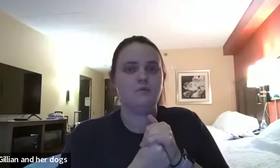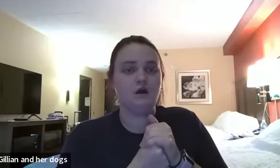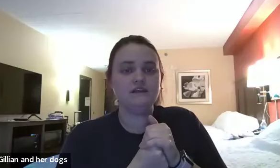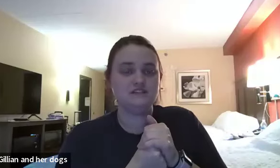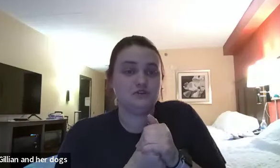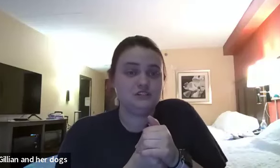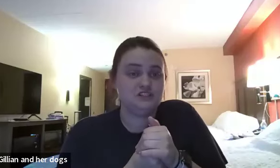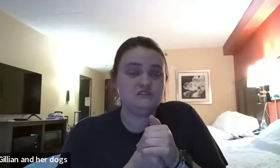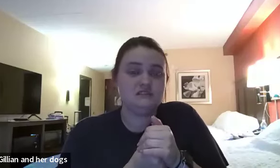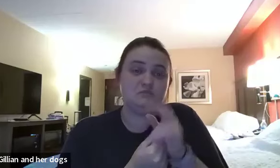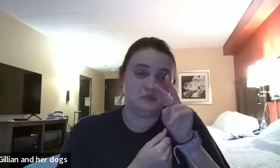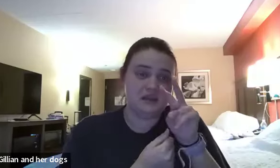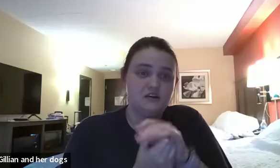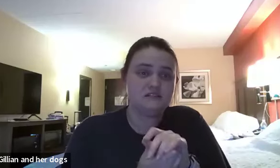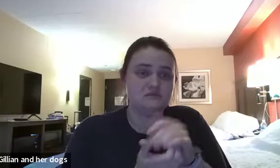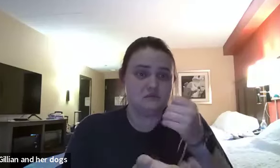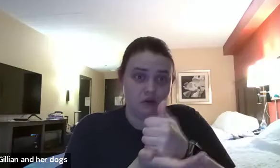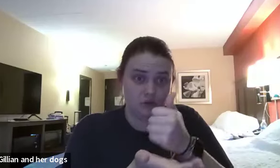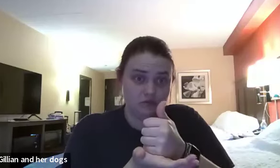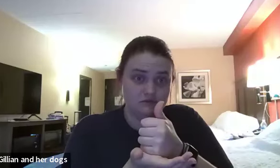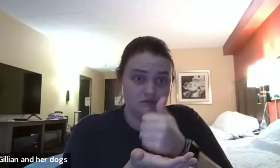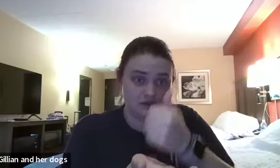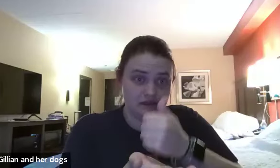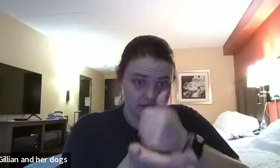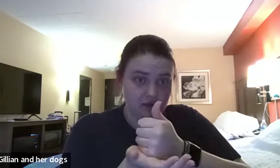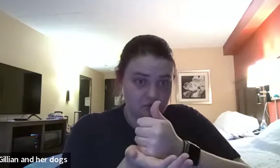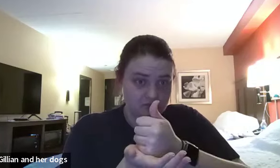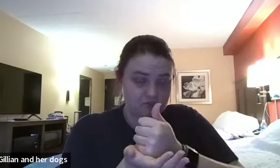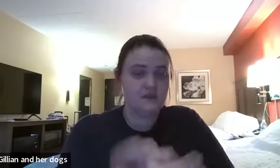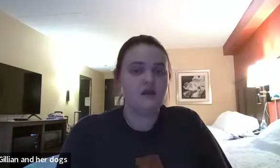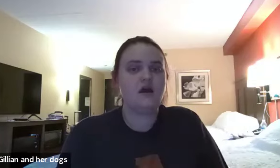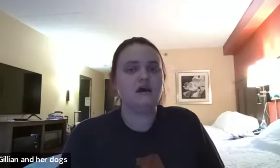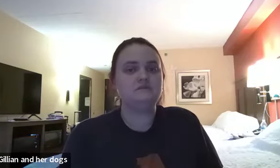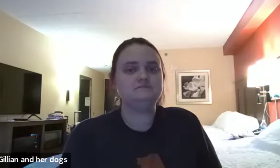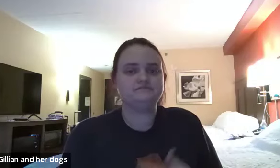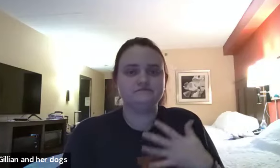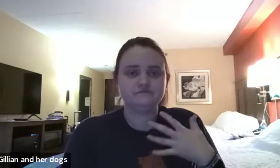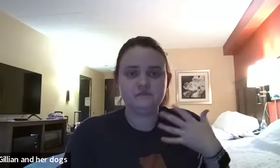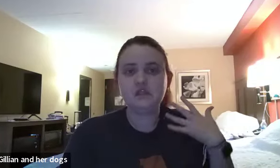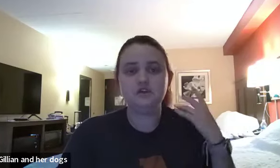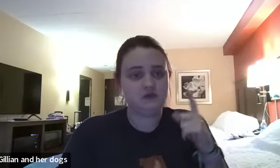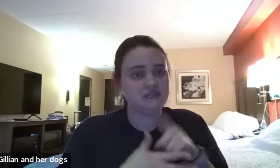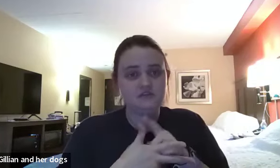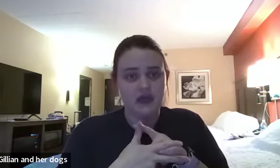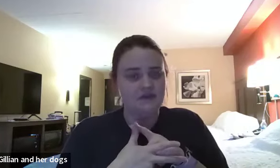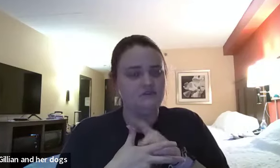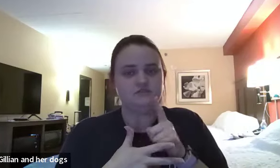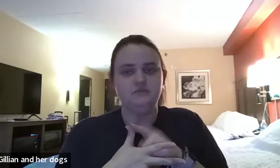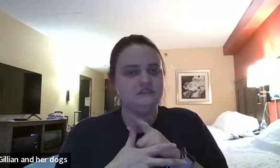One is you could just do the simple make eye contact with them and go help, like help. Um, you can do that, that just basic